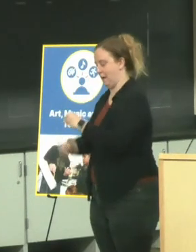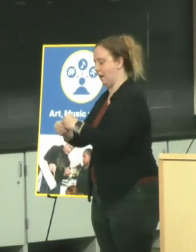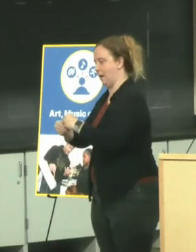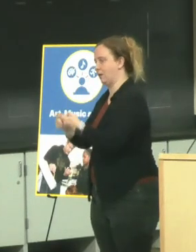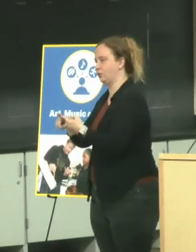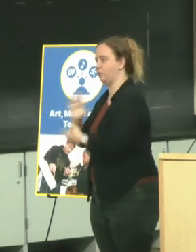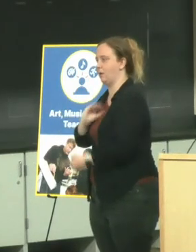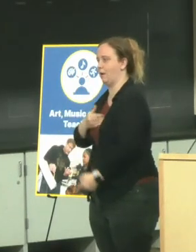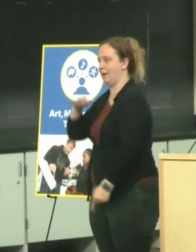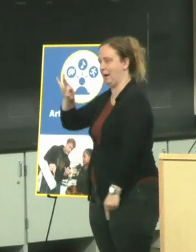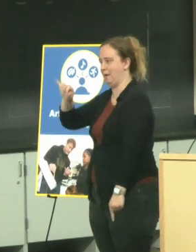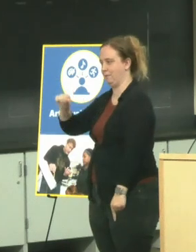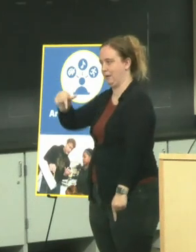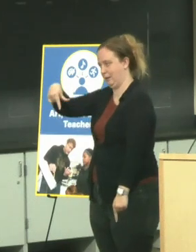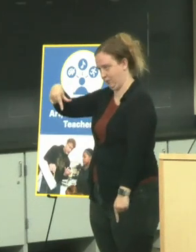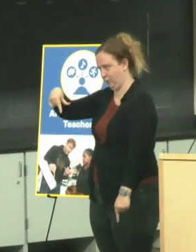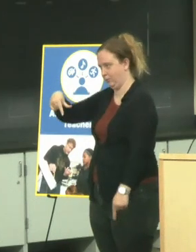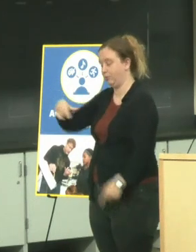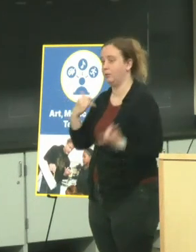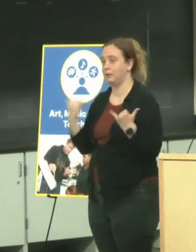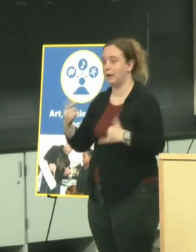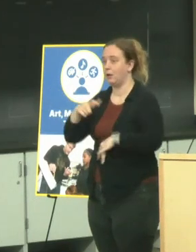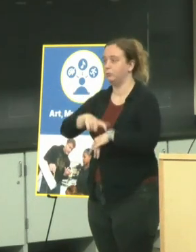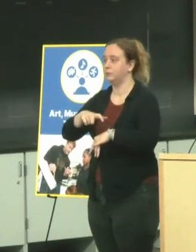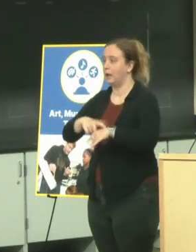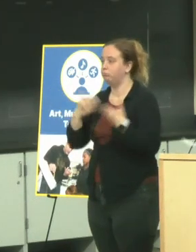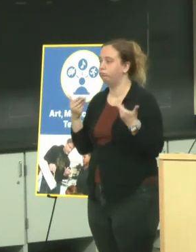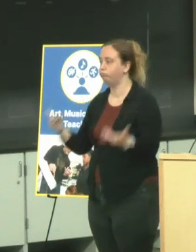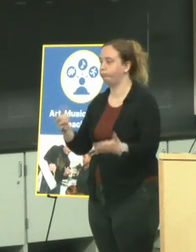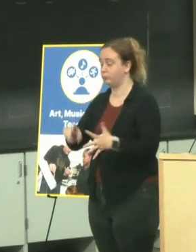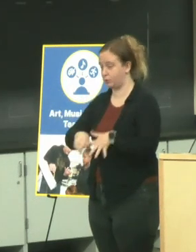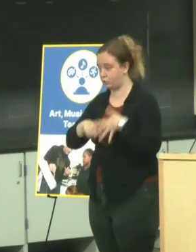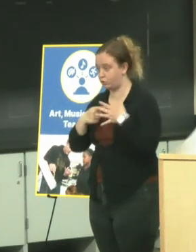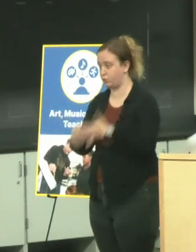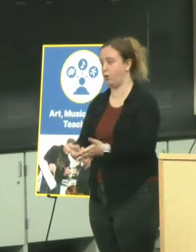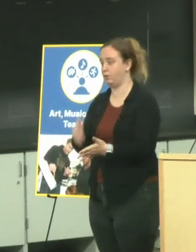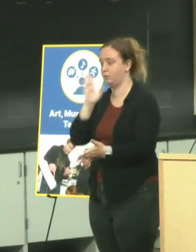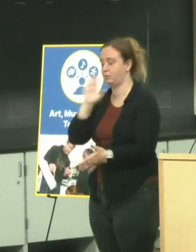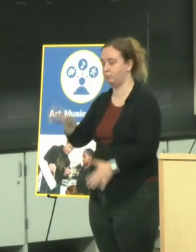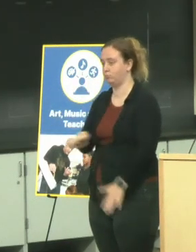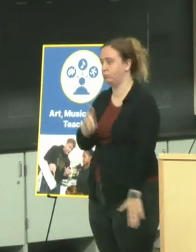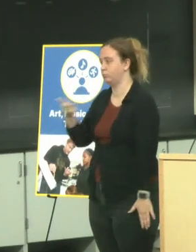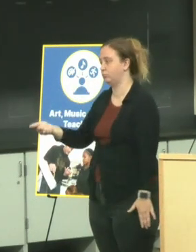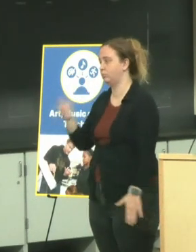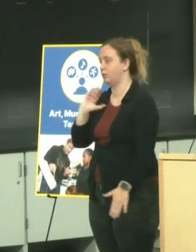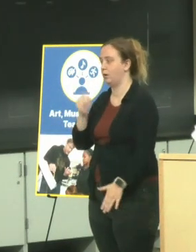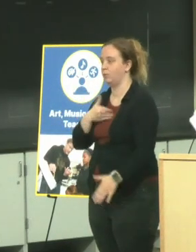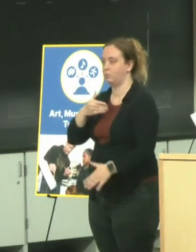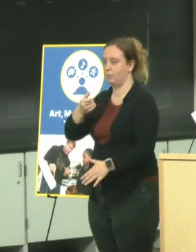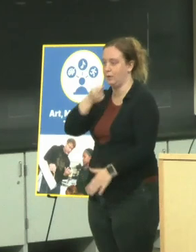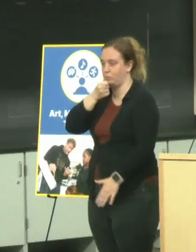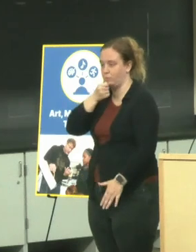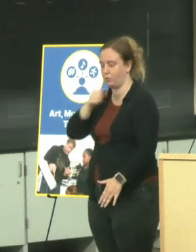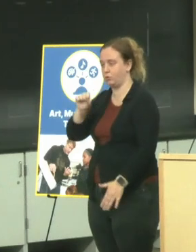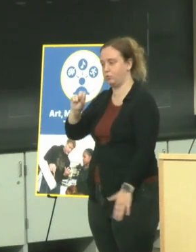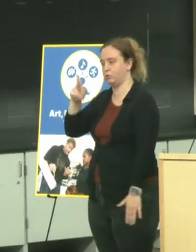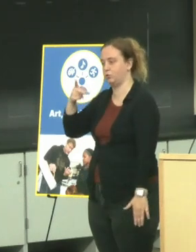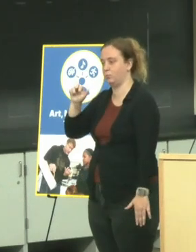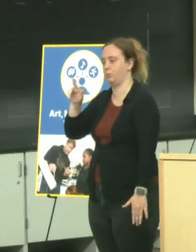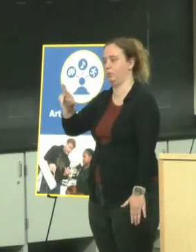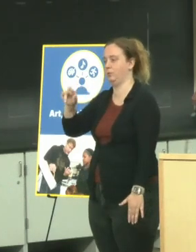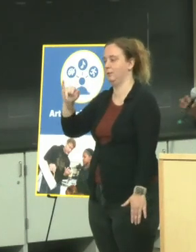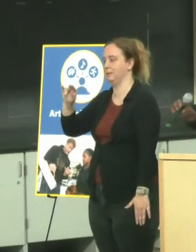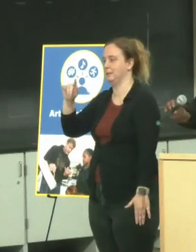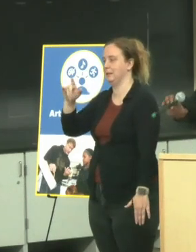It's now time to start. Well, I am going to turn the microphone over to our superintendent, Dr. Brent